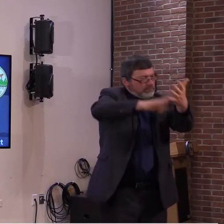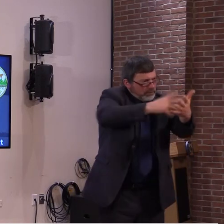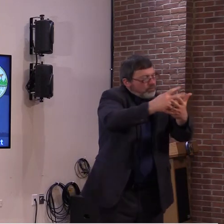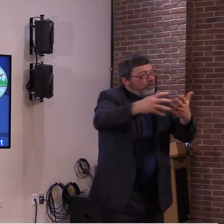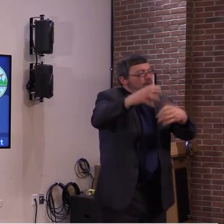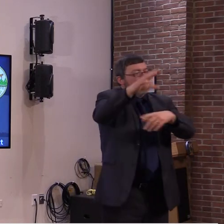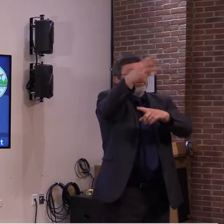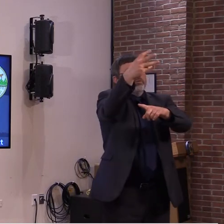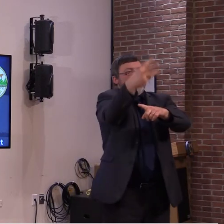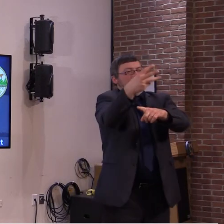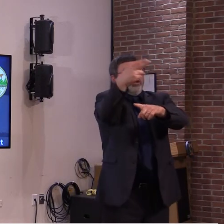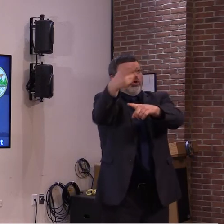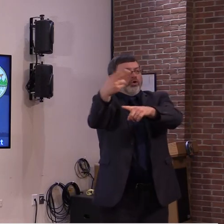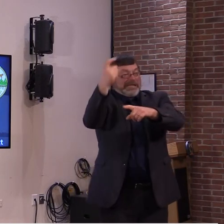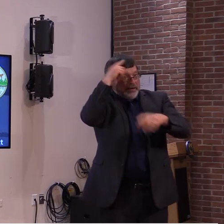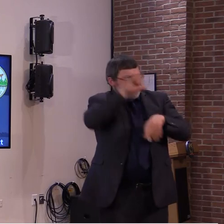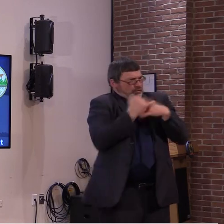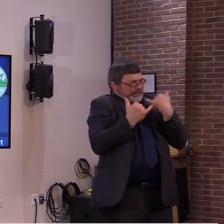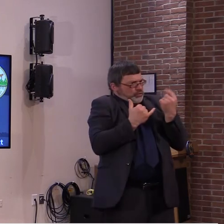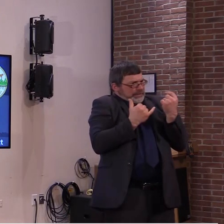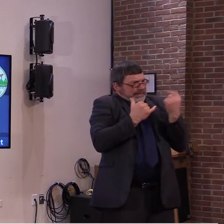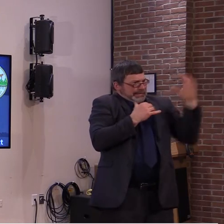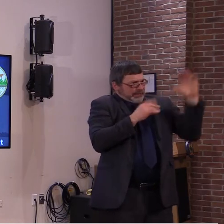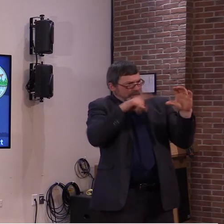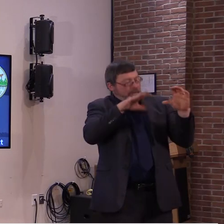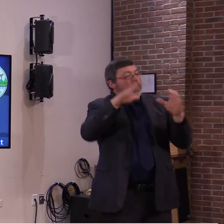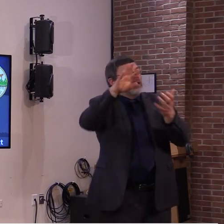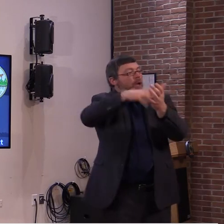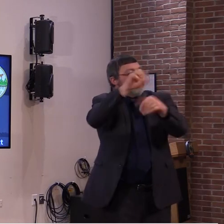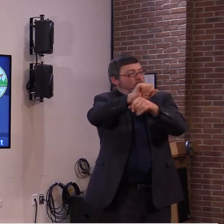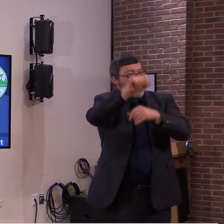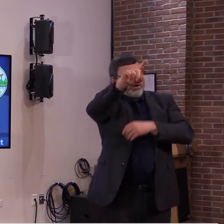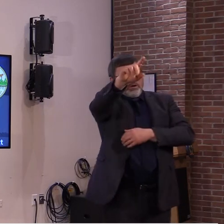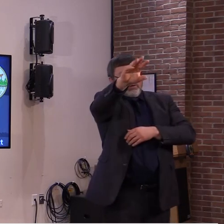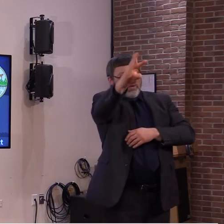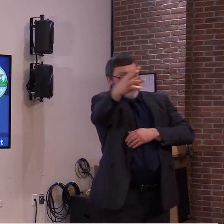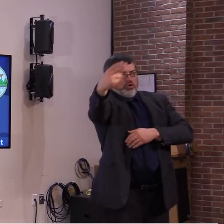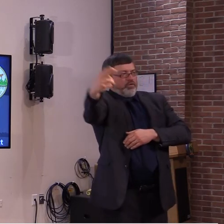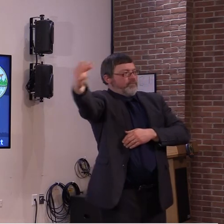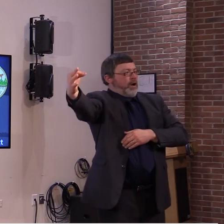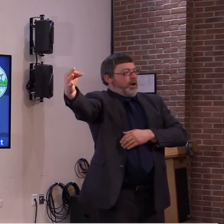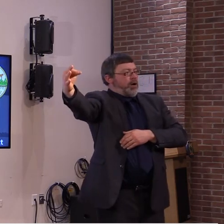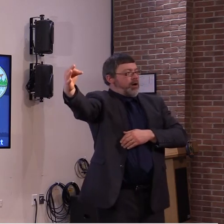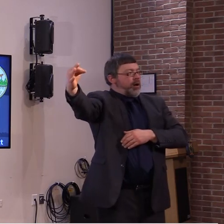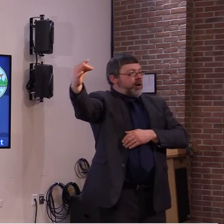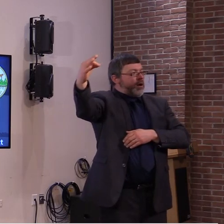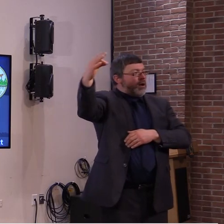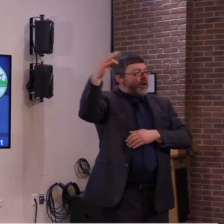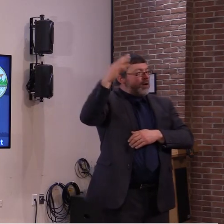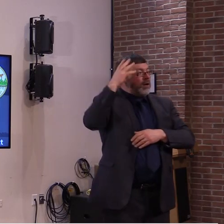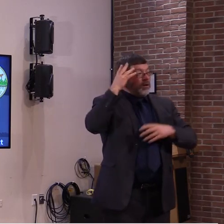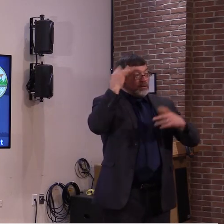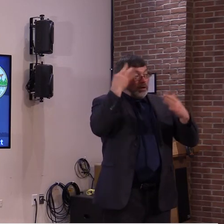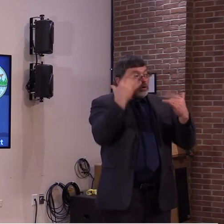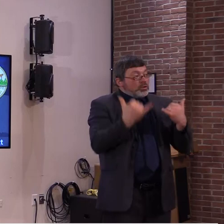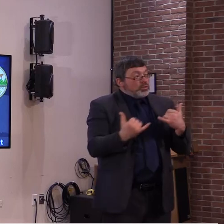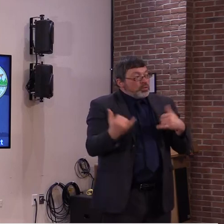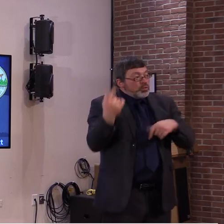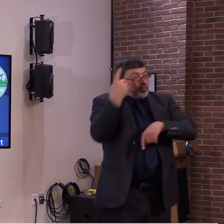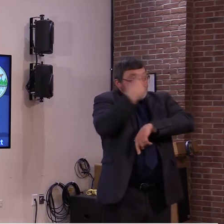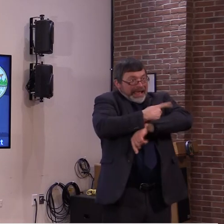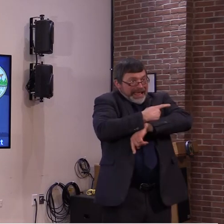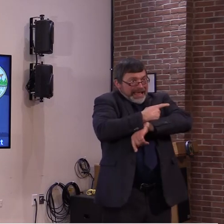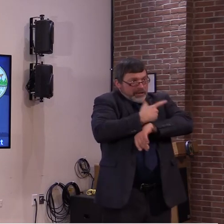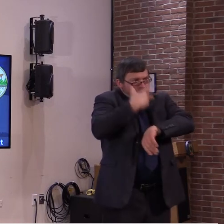that 1,500 doses. However, none of them have been given out as of today, and if you ask tomorrow, it still won't be